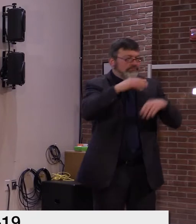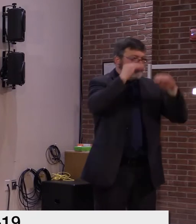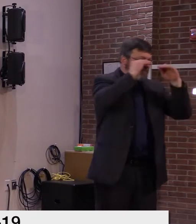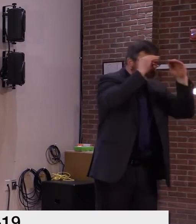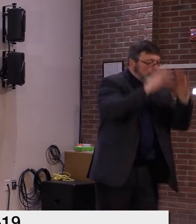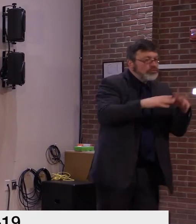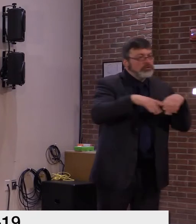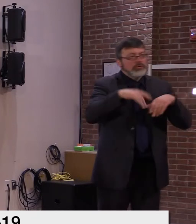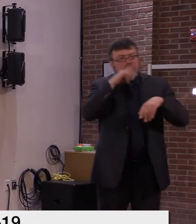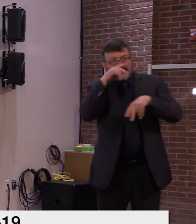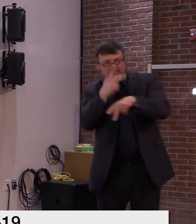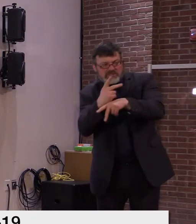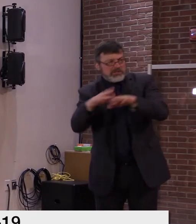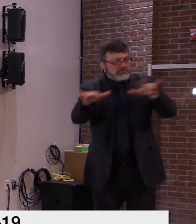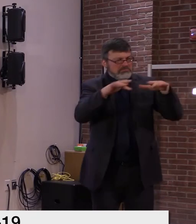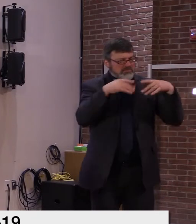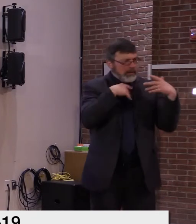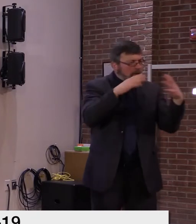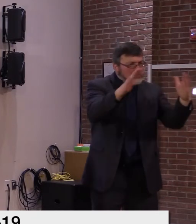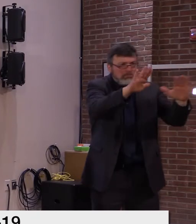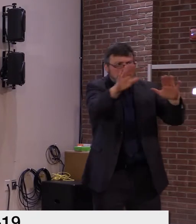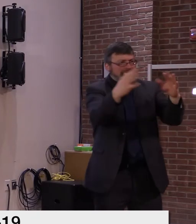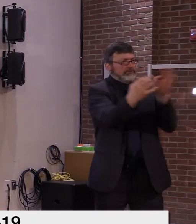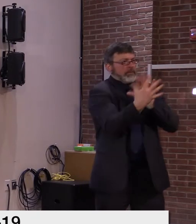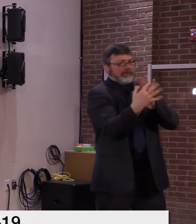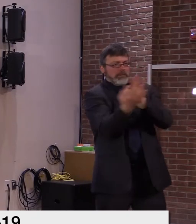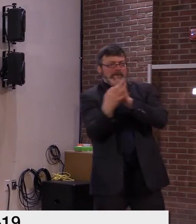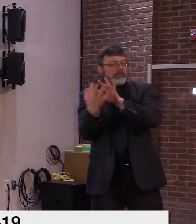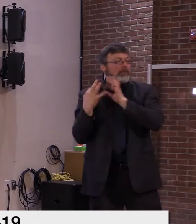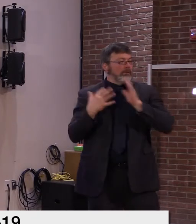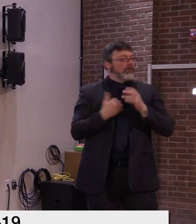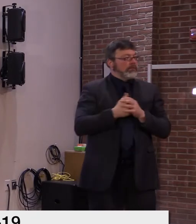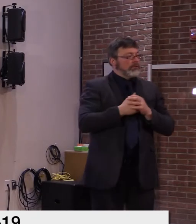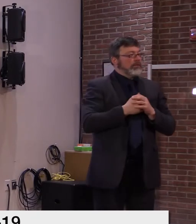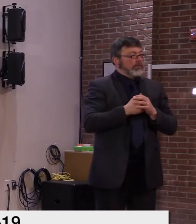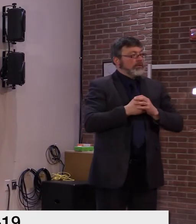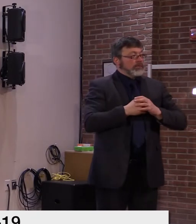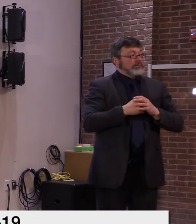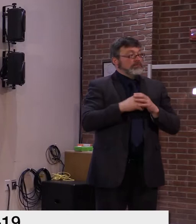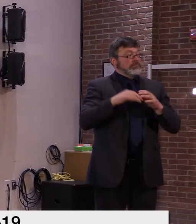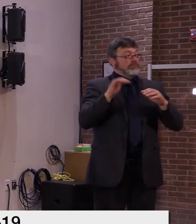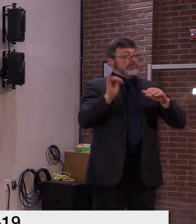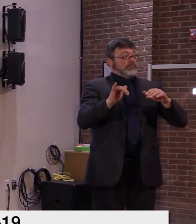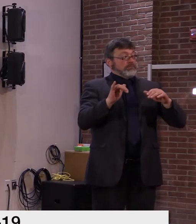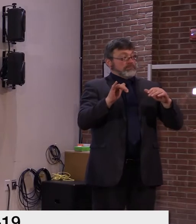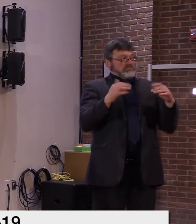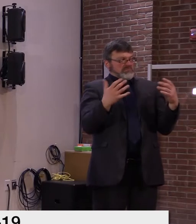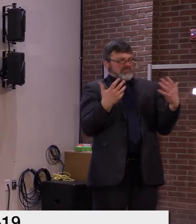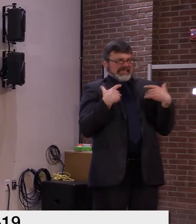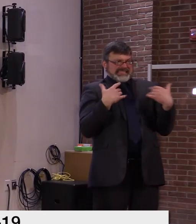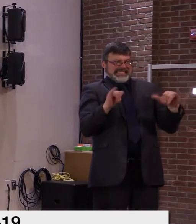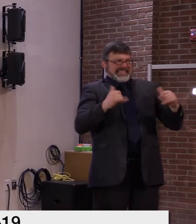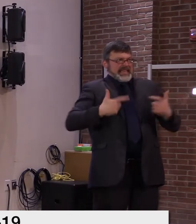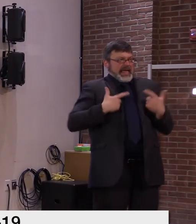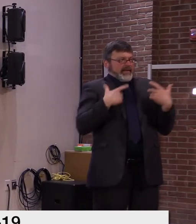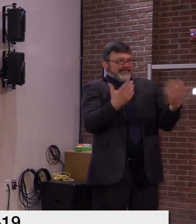Monday, but it's going to provide critical information for us to inform the next steps in our vaccination planning.